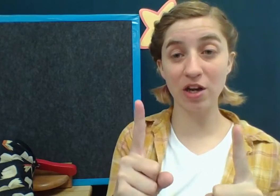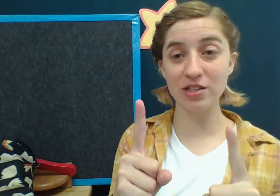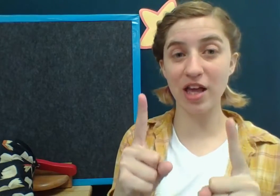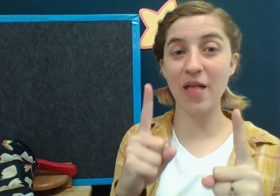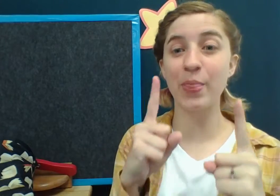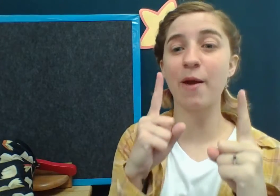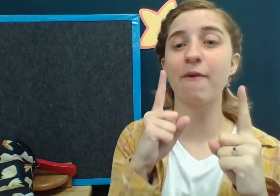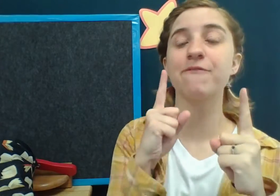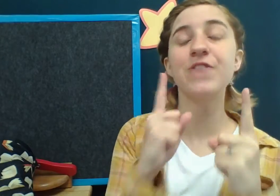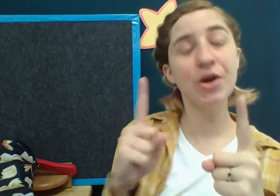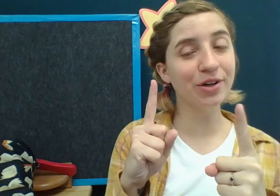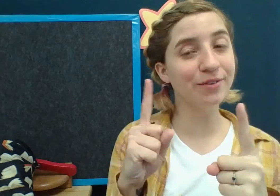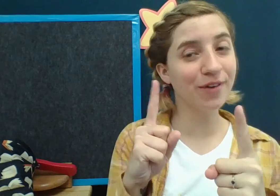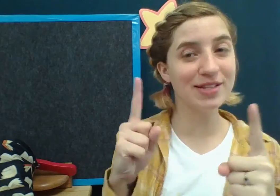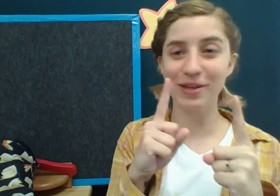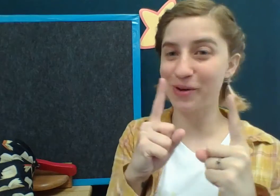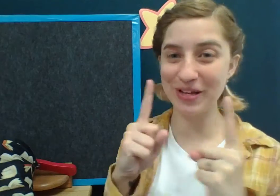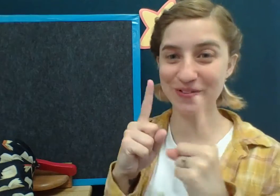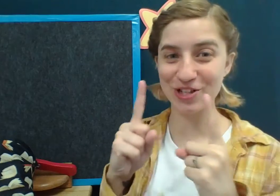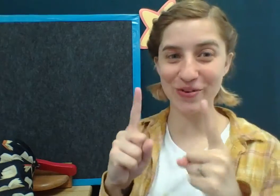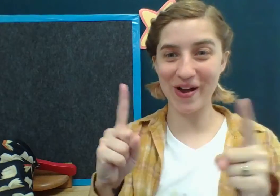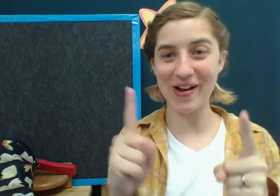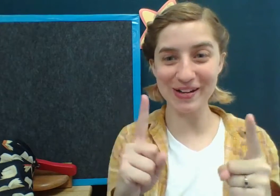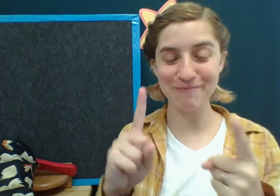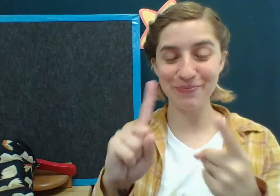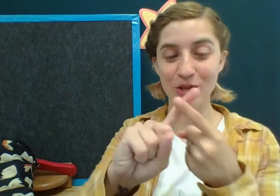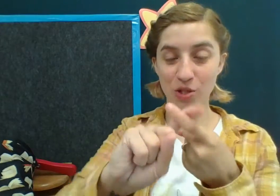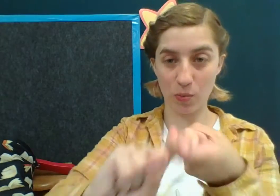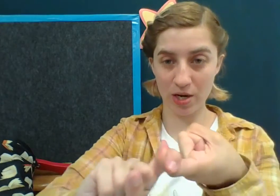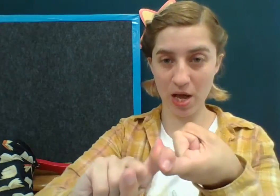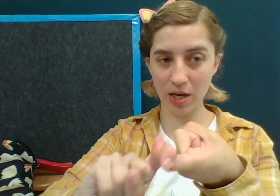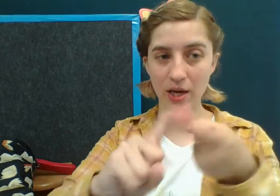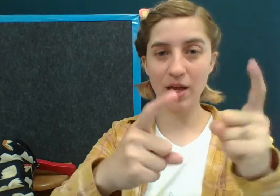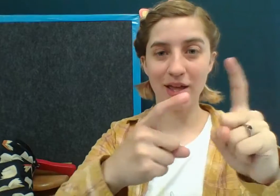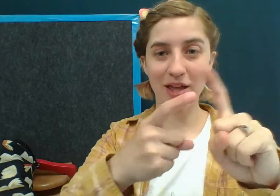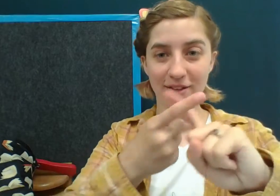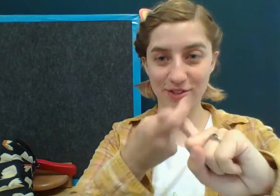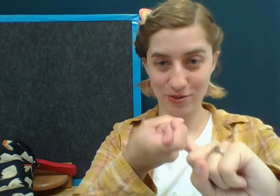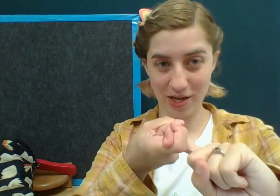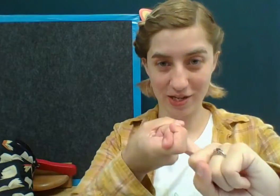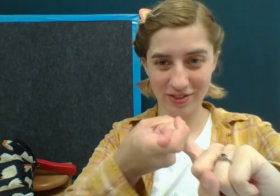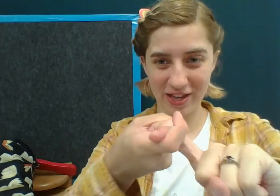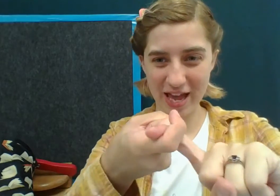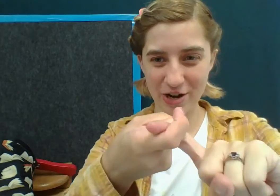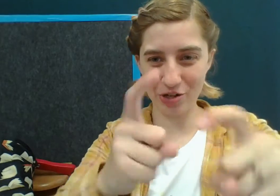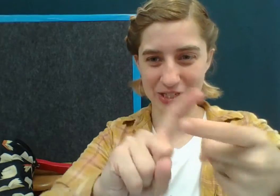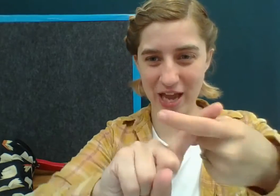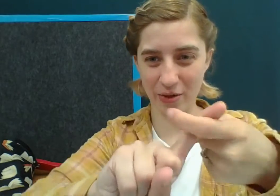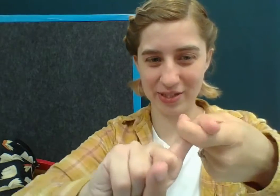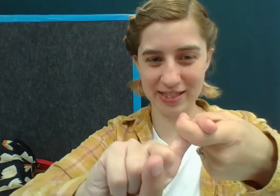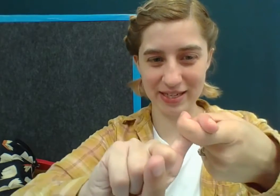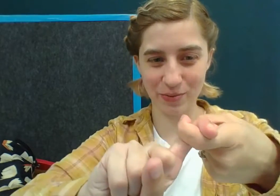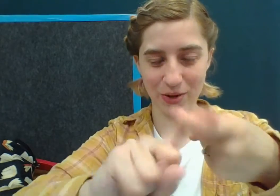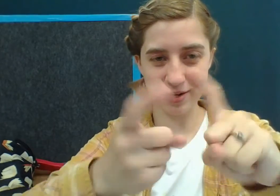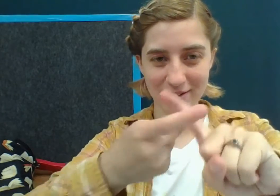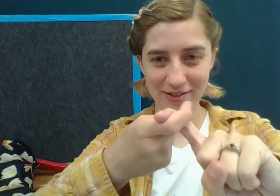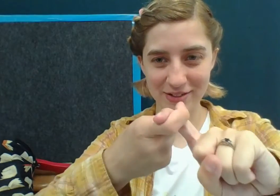fingers and they're very good friends. So they want to give each other a hug. So one hug and two hug. They kind of hook together. See? One,